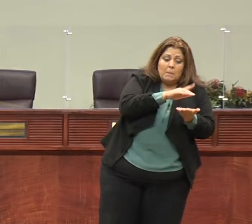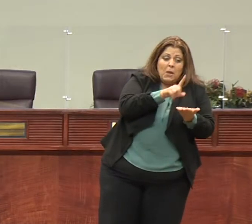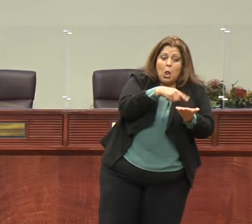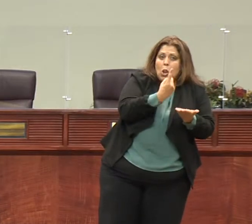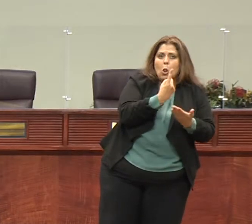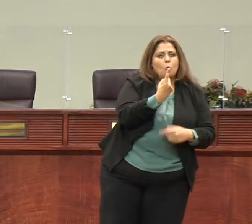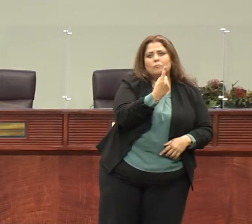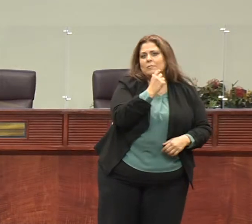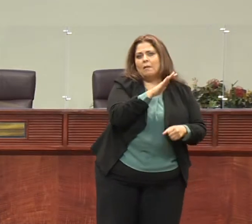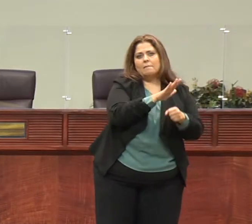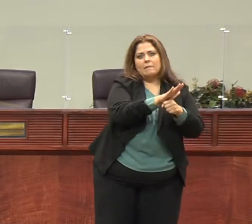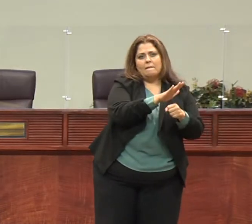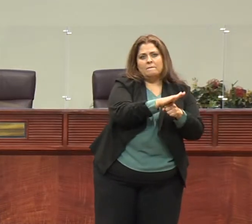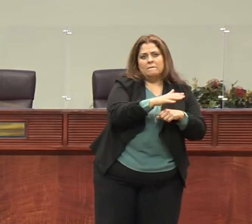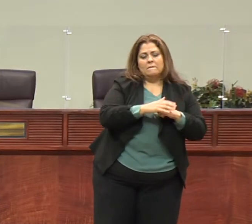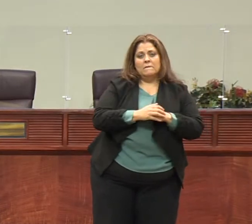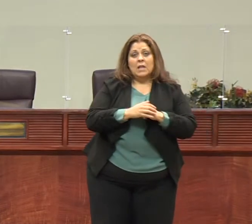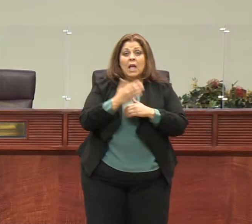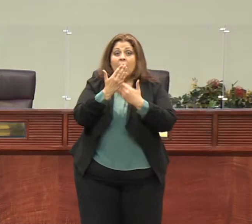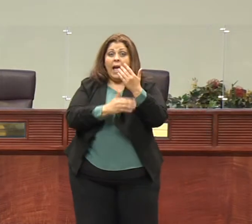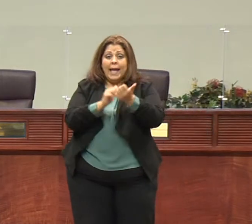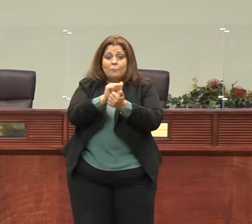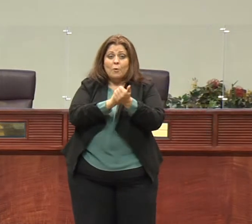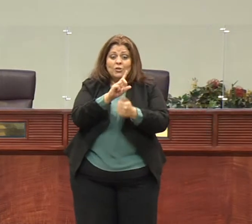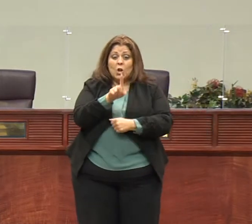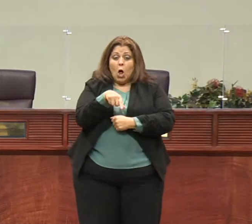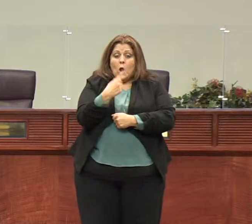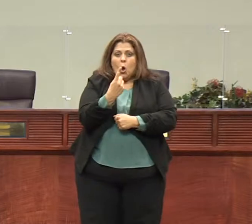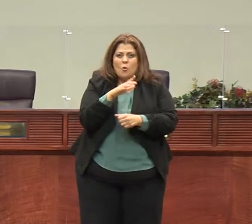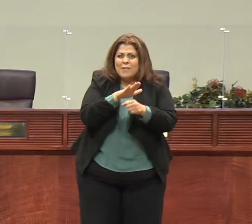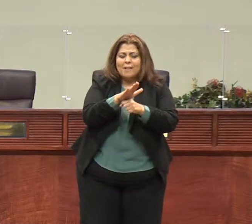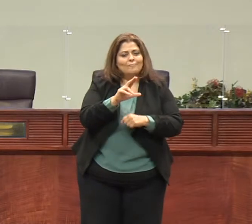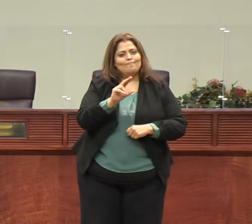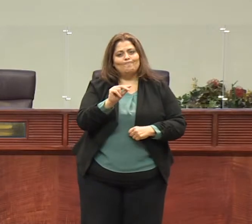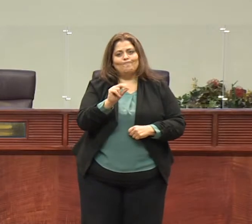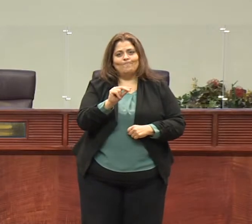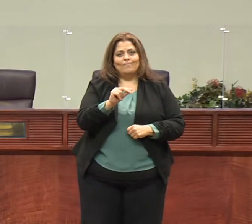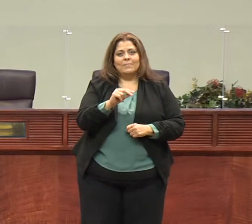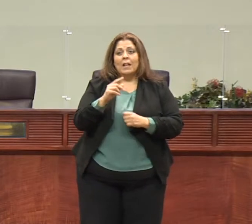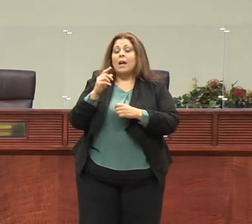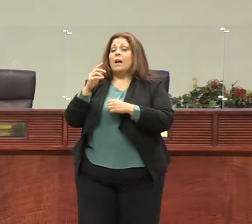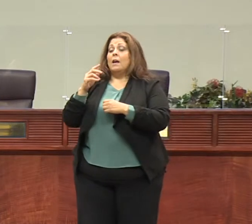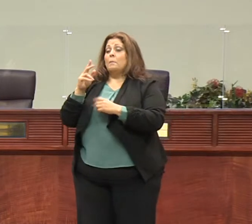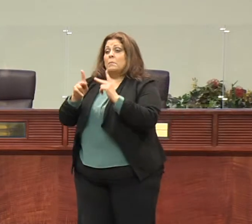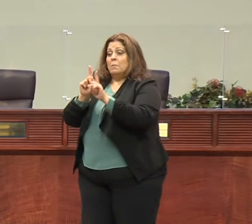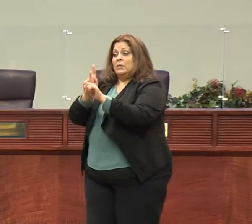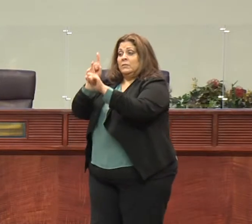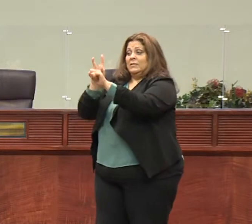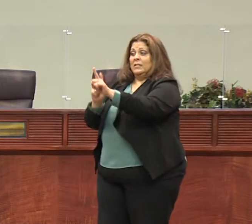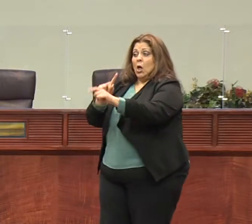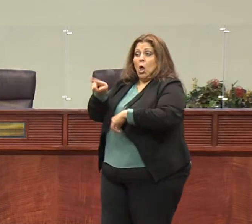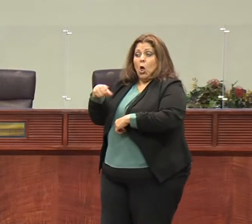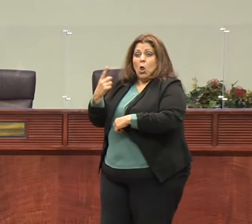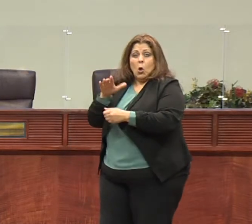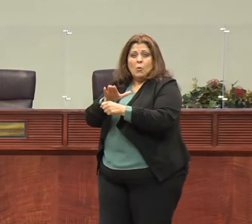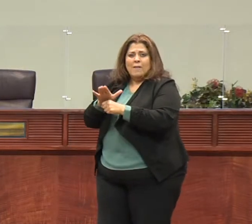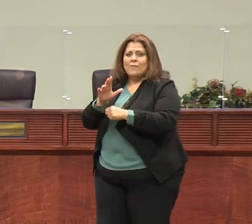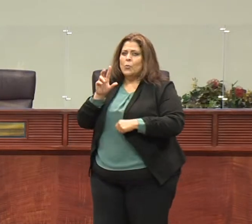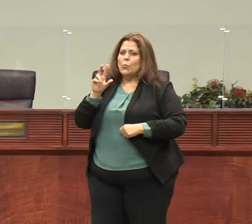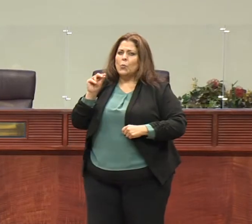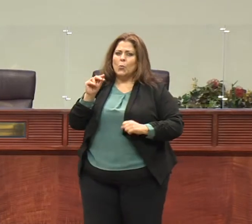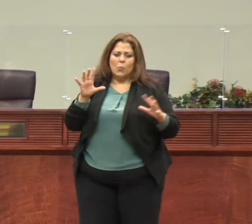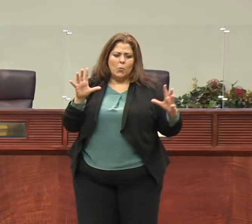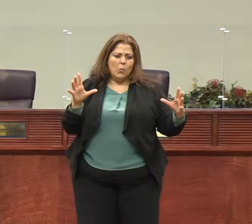itself. Washing your hands will not do it by itself. Keeping social distancing will not do it by itself. It has to be all those